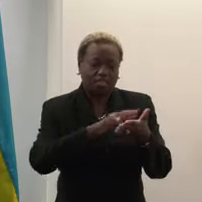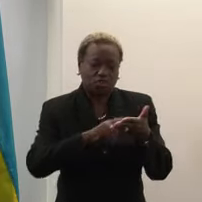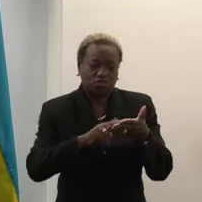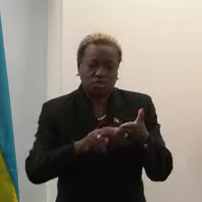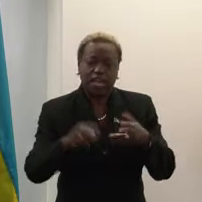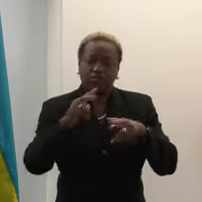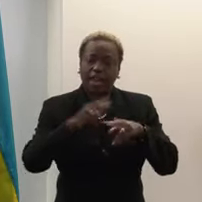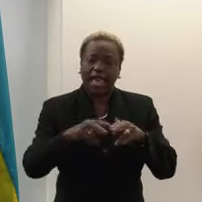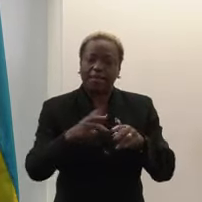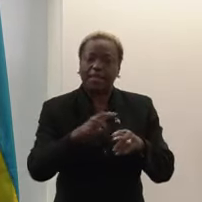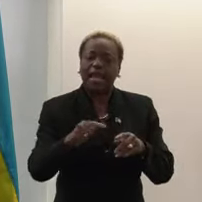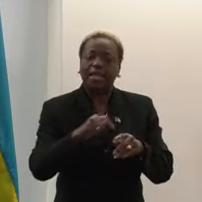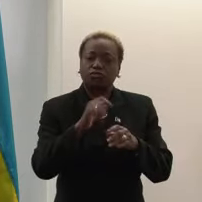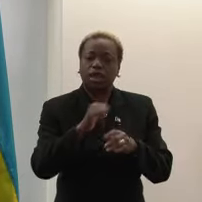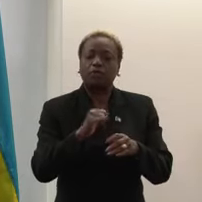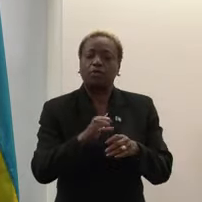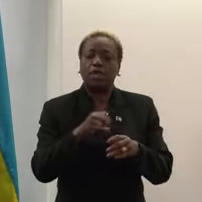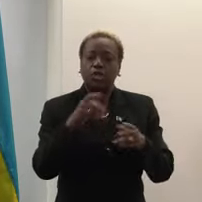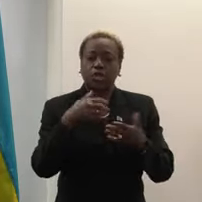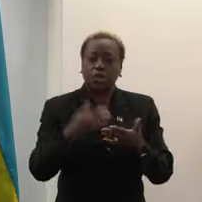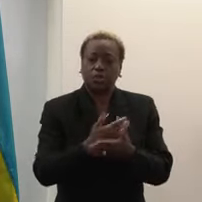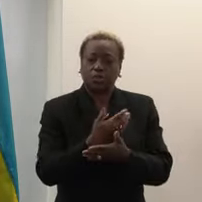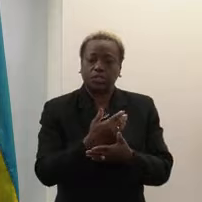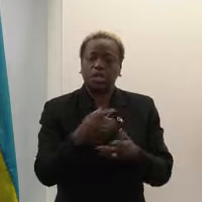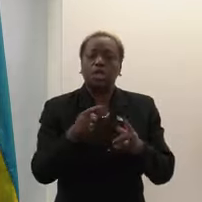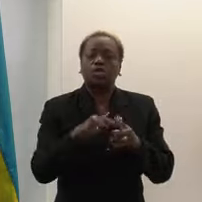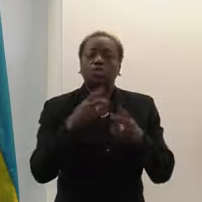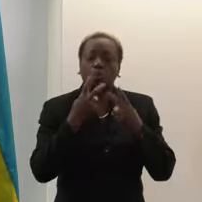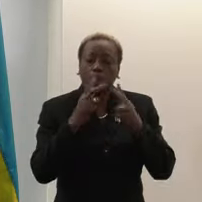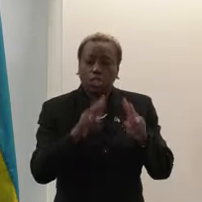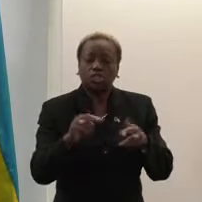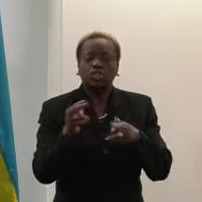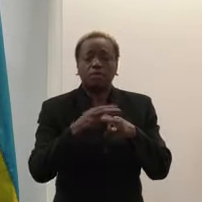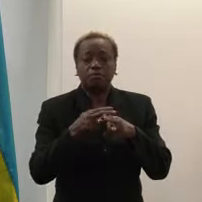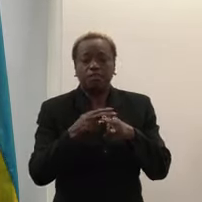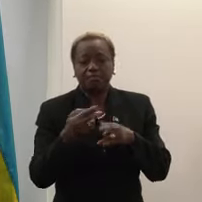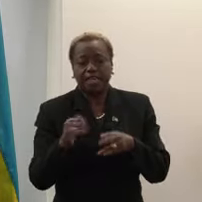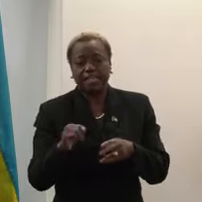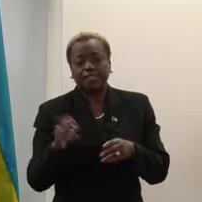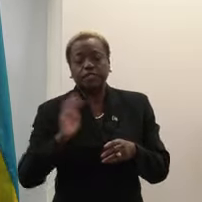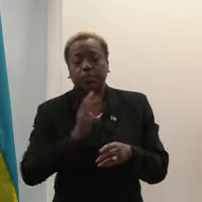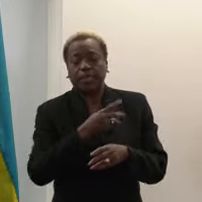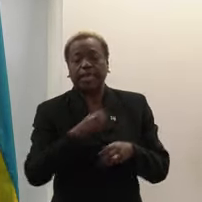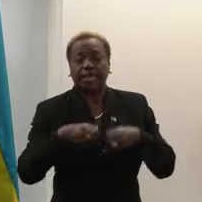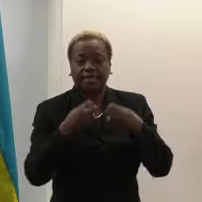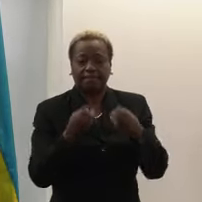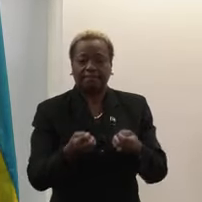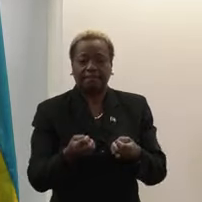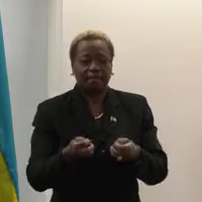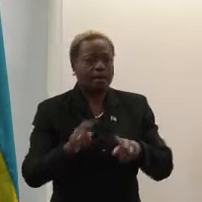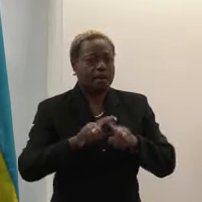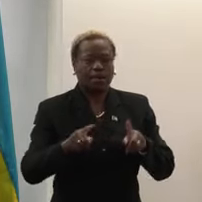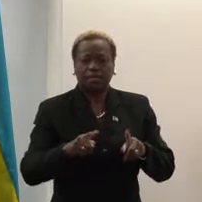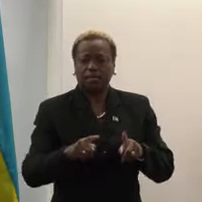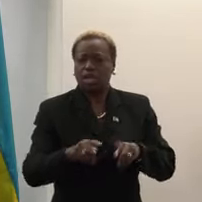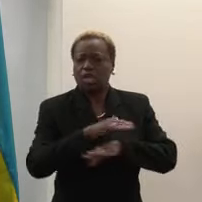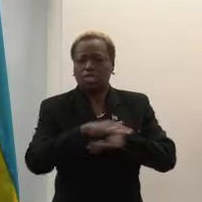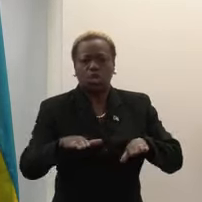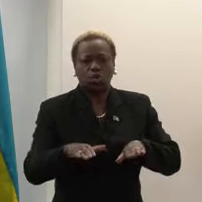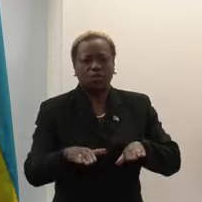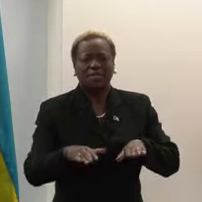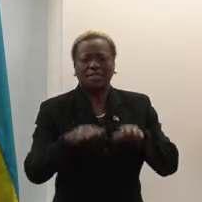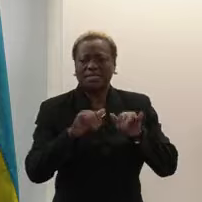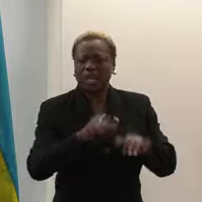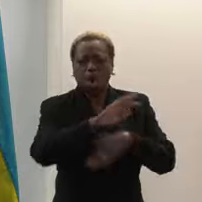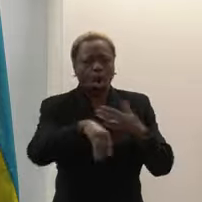and credible news. It is important to watch the briefings we give. But do not spend your days